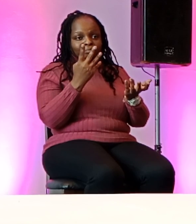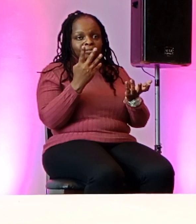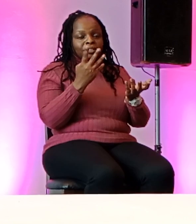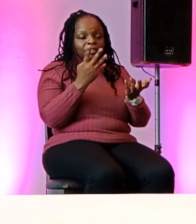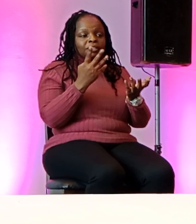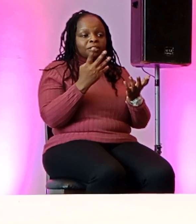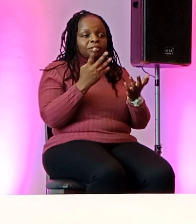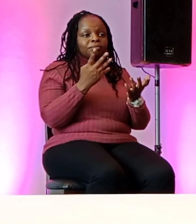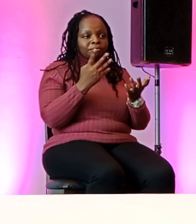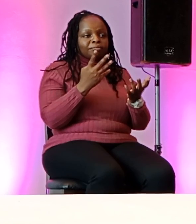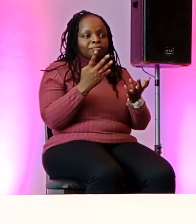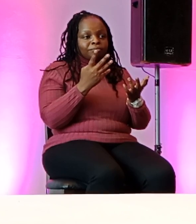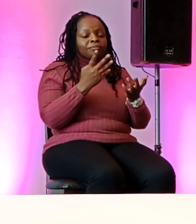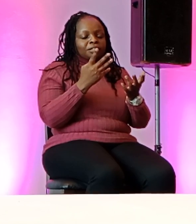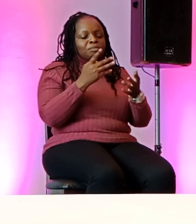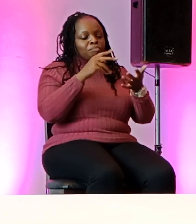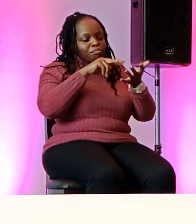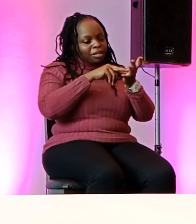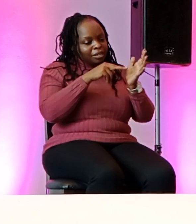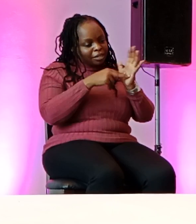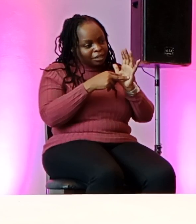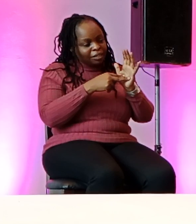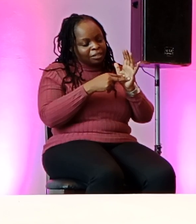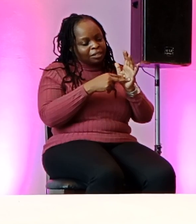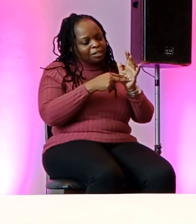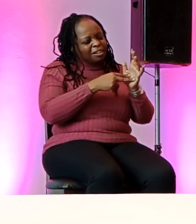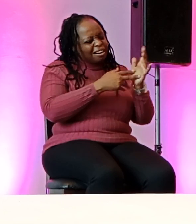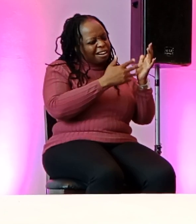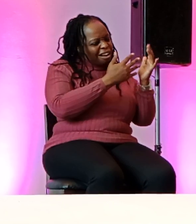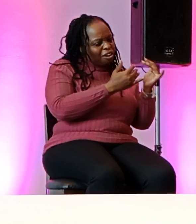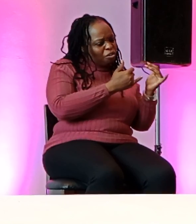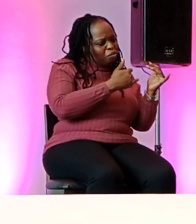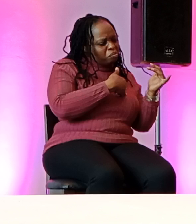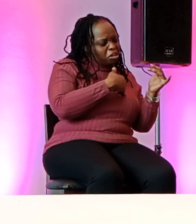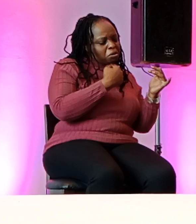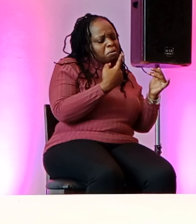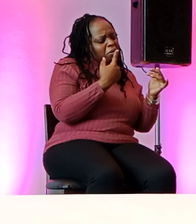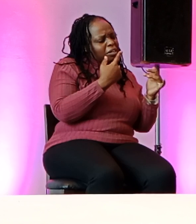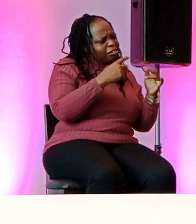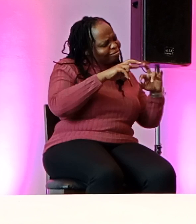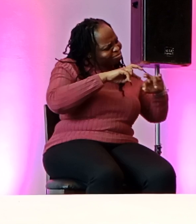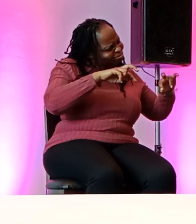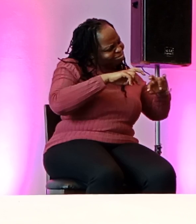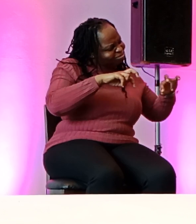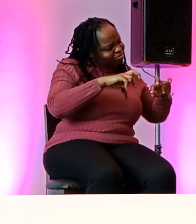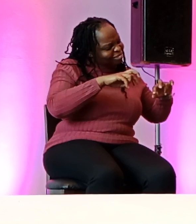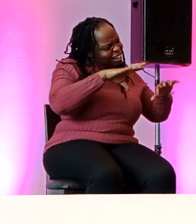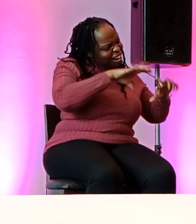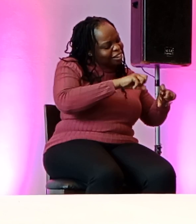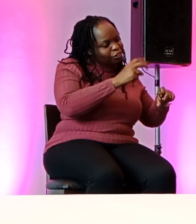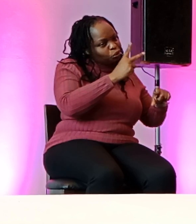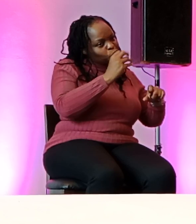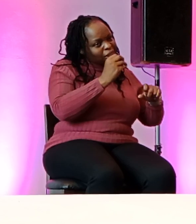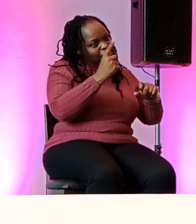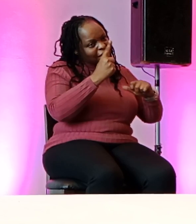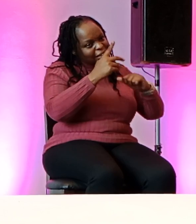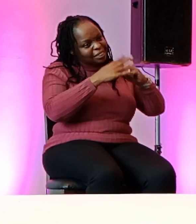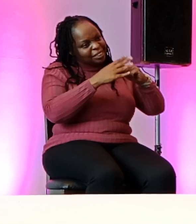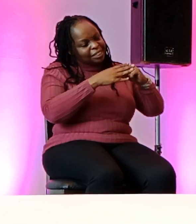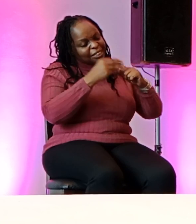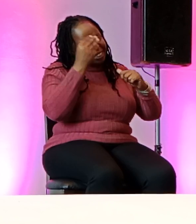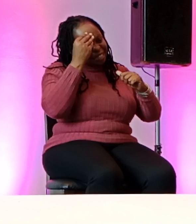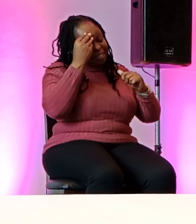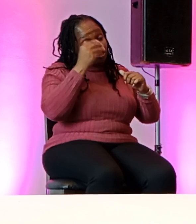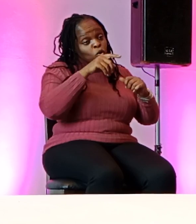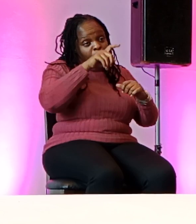But what I could get was the 2019 study. We need gender